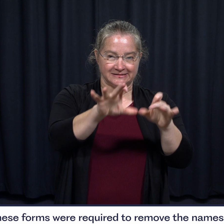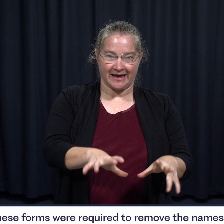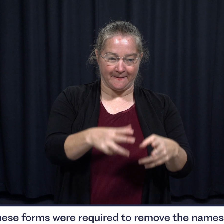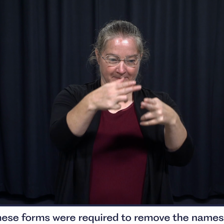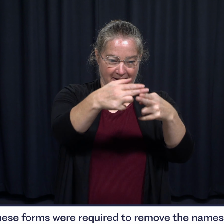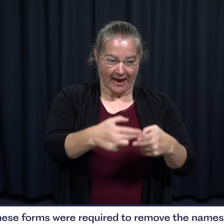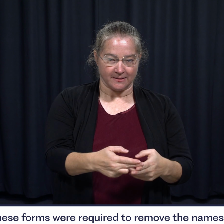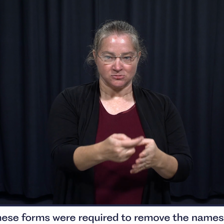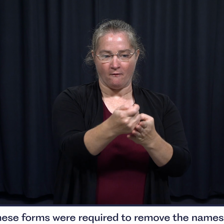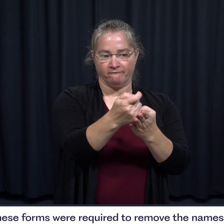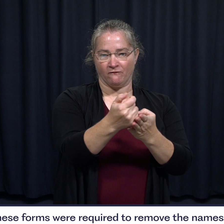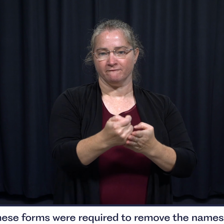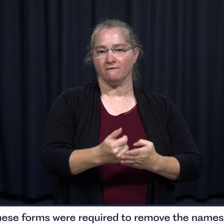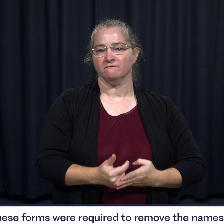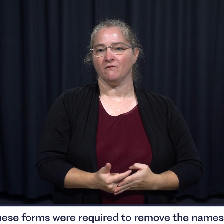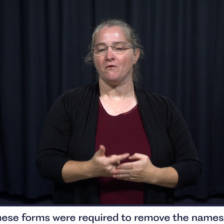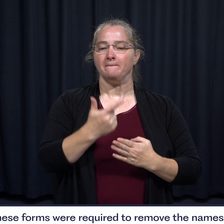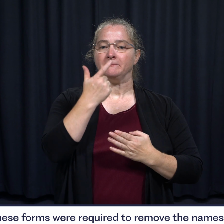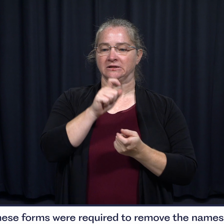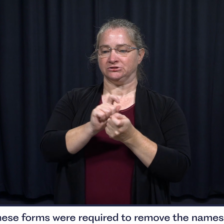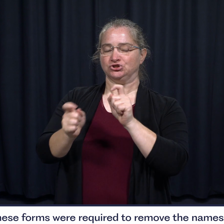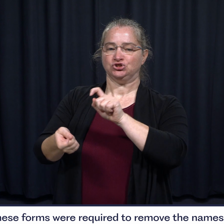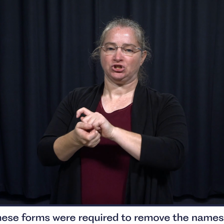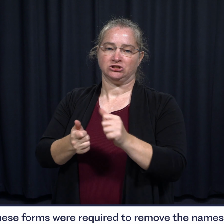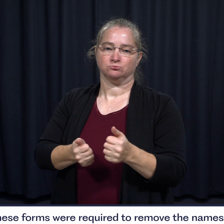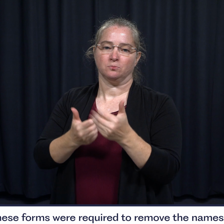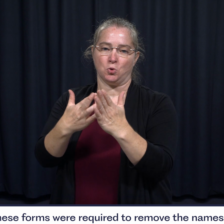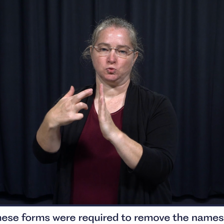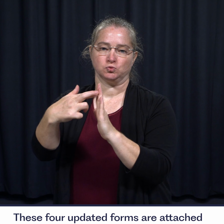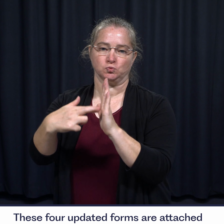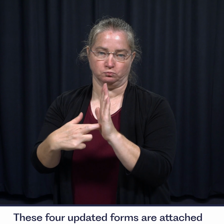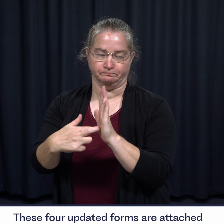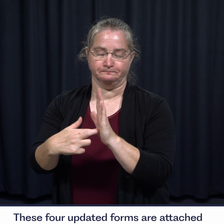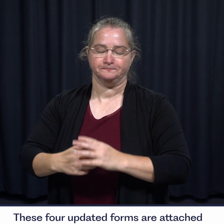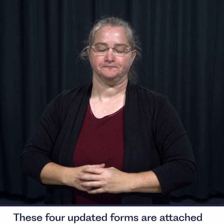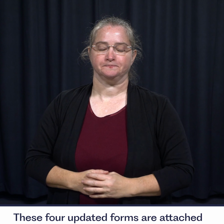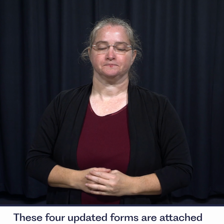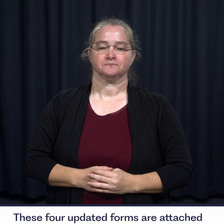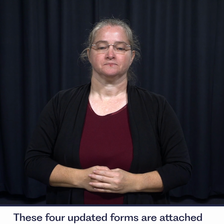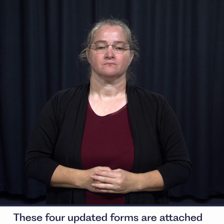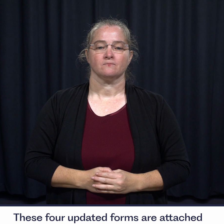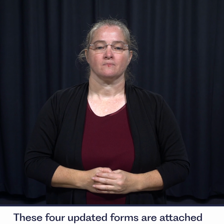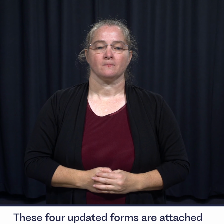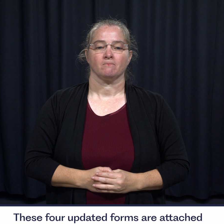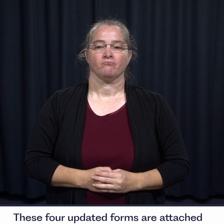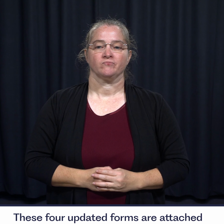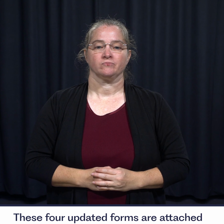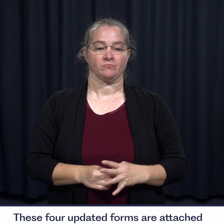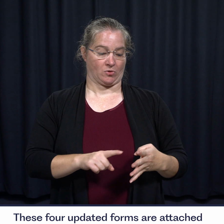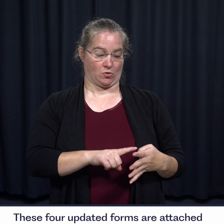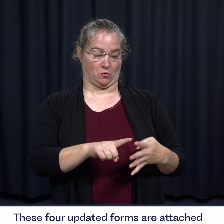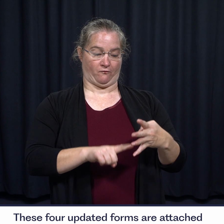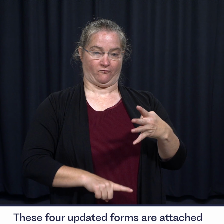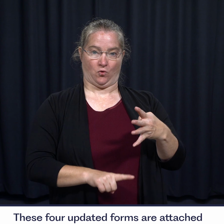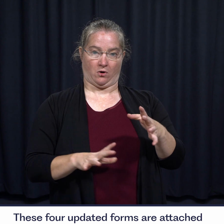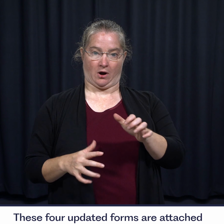in accordance with the changes in the proposed rulemaking. These 4 updated forms are attached to